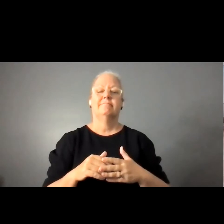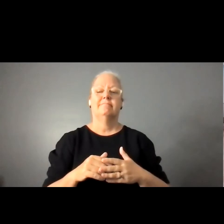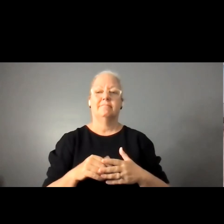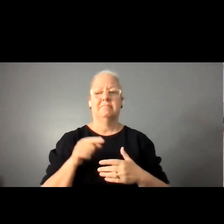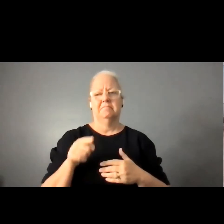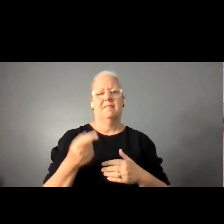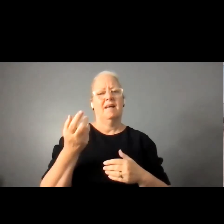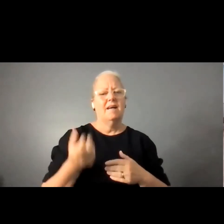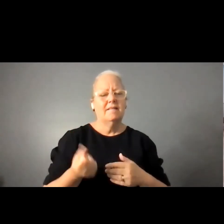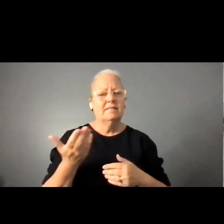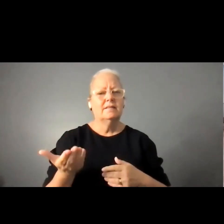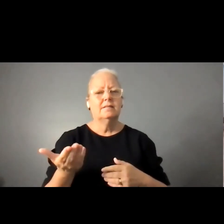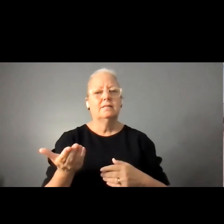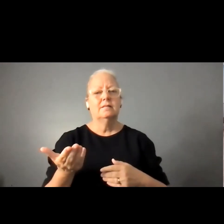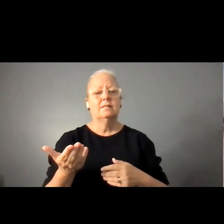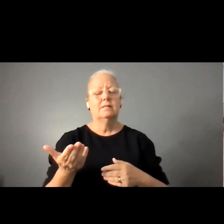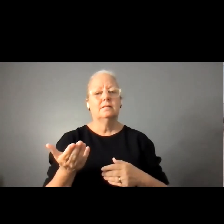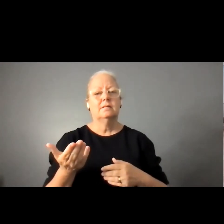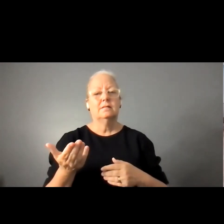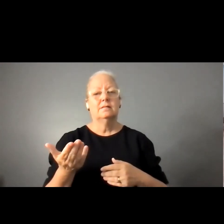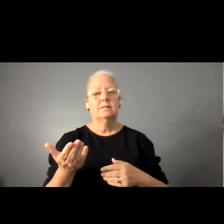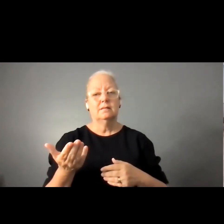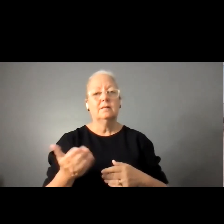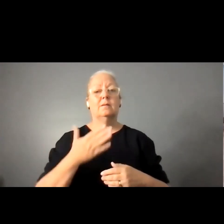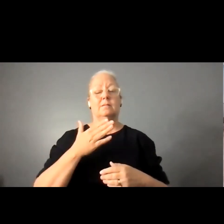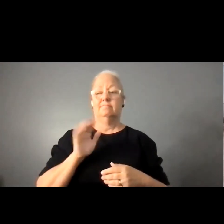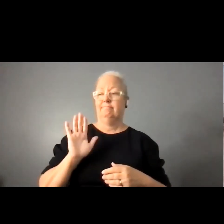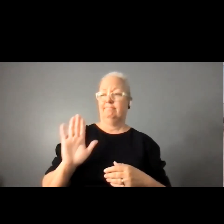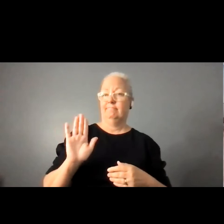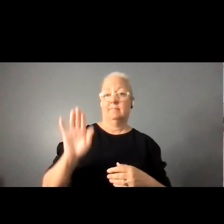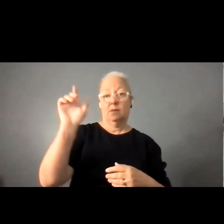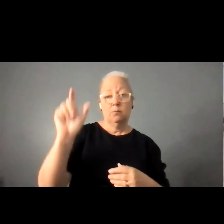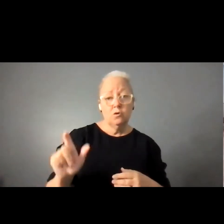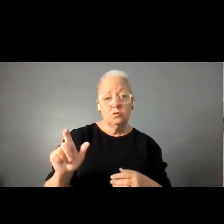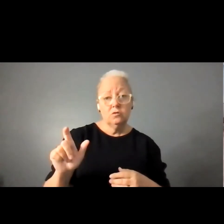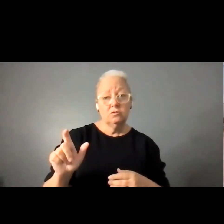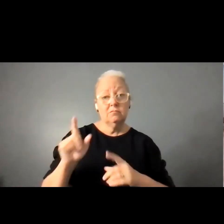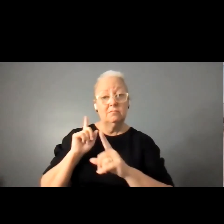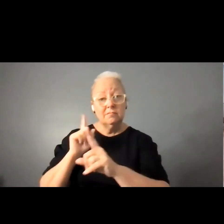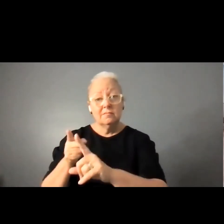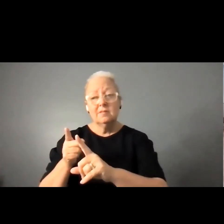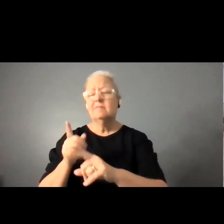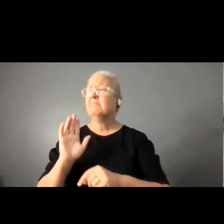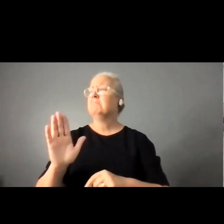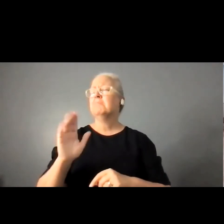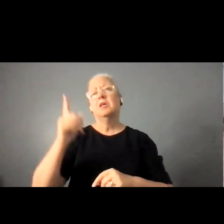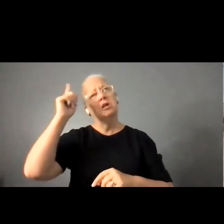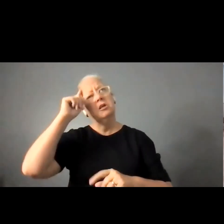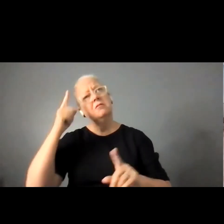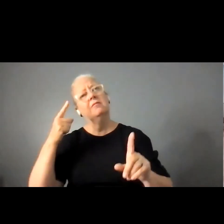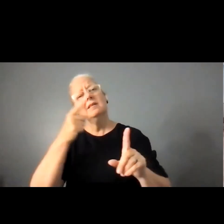where there's the objectives of a person and what the person wants to do, there's a